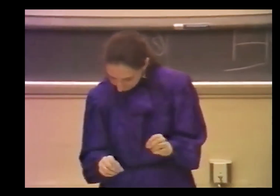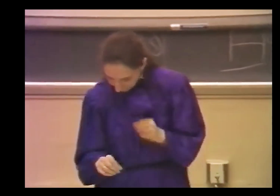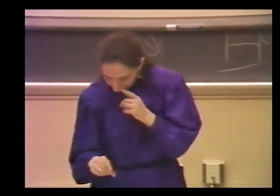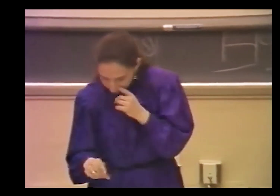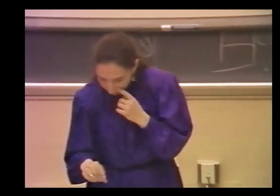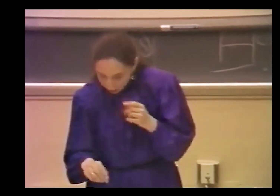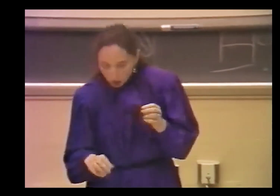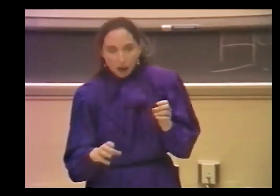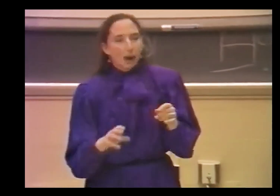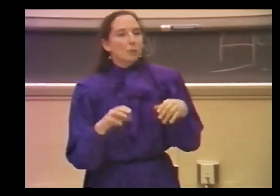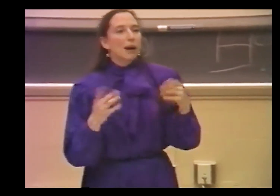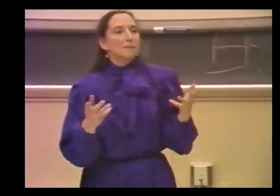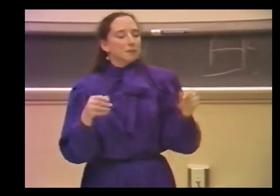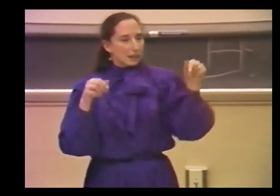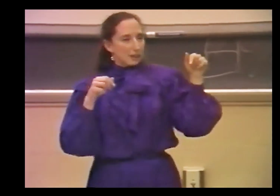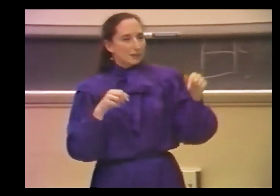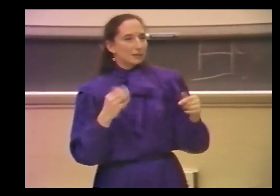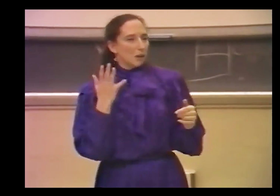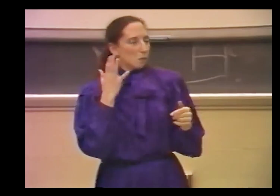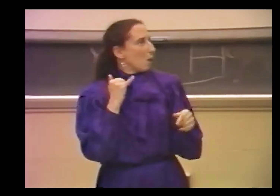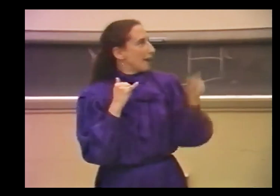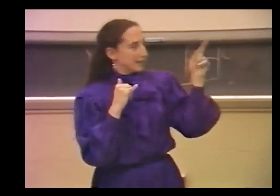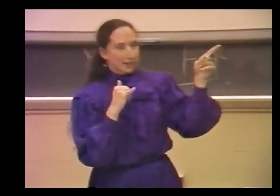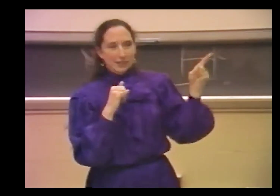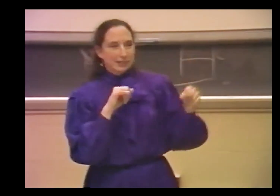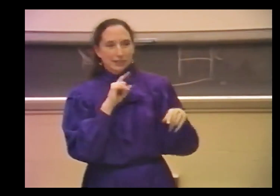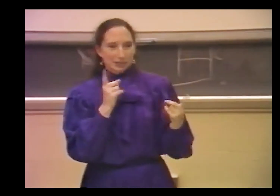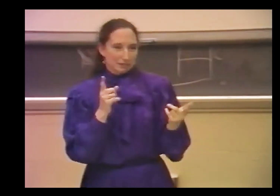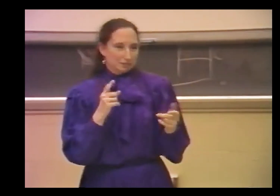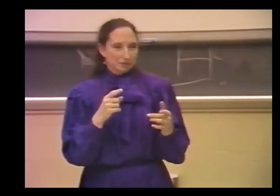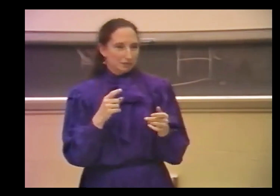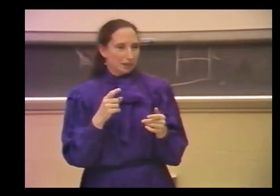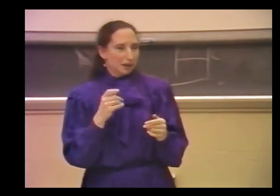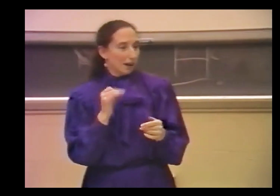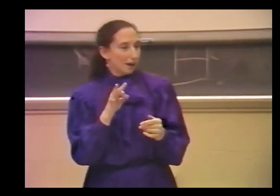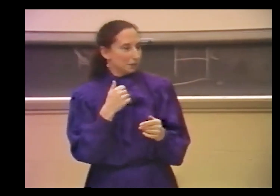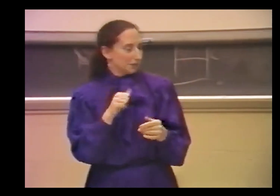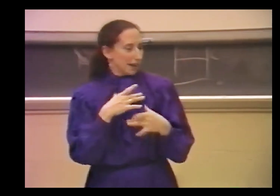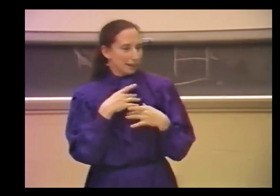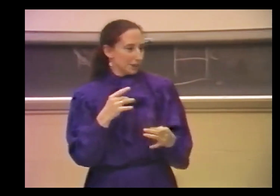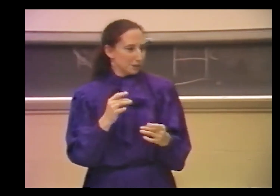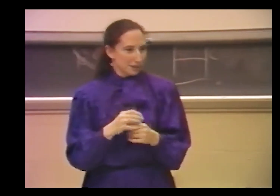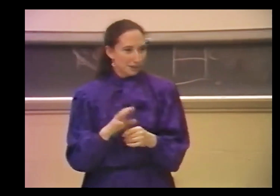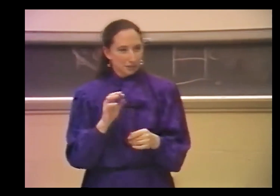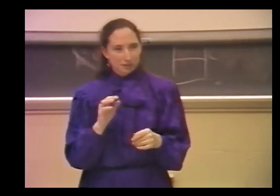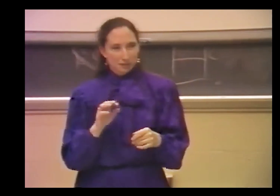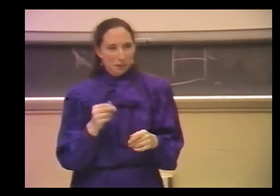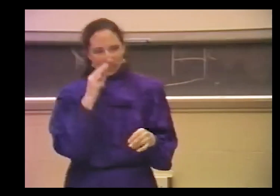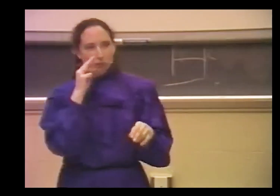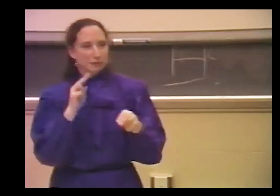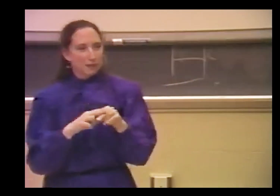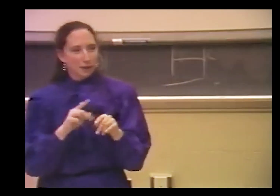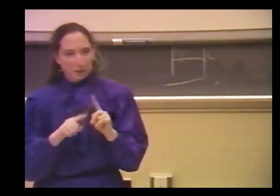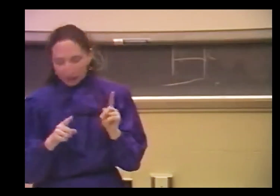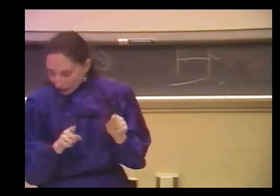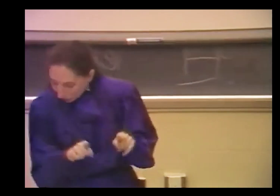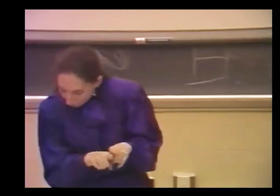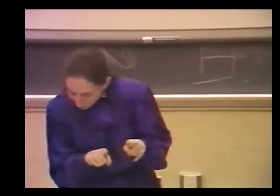Okay. Well, why is this of any interest? Well, it's sort of fun, but